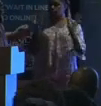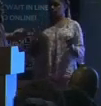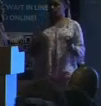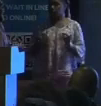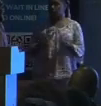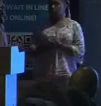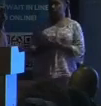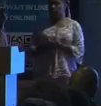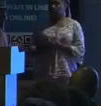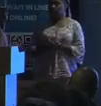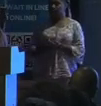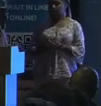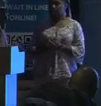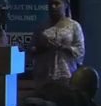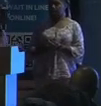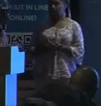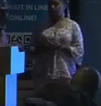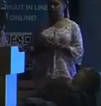You indicate as nil.